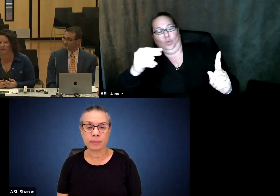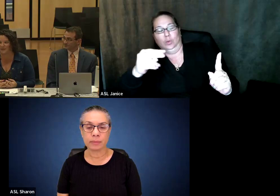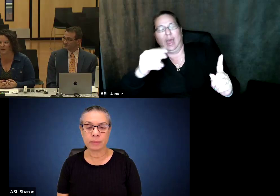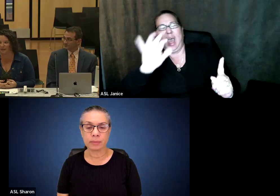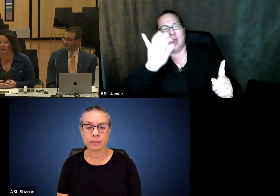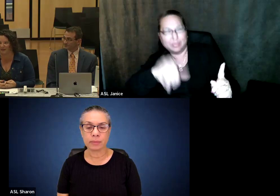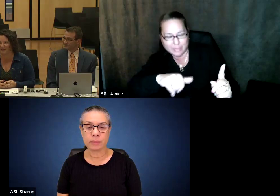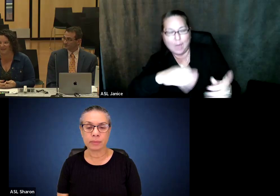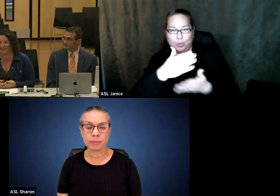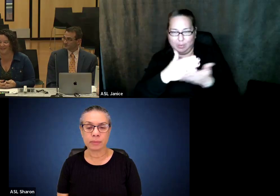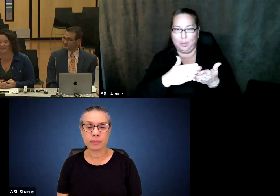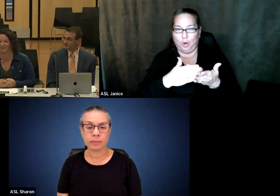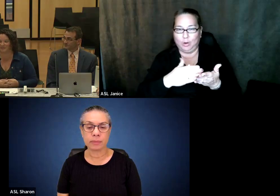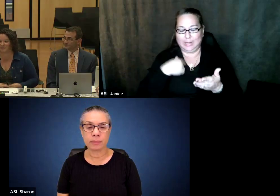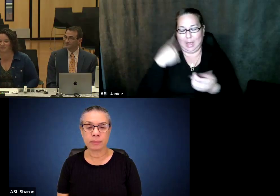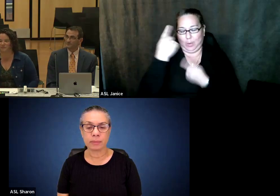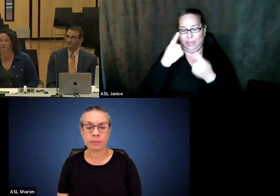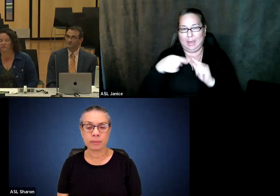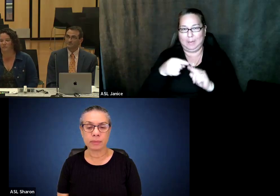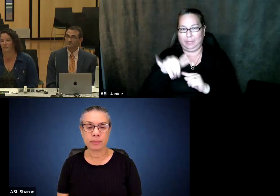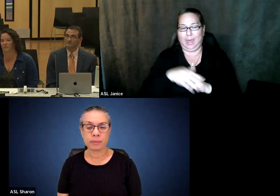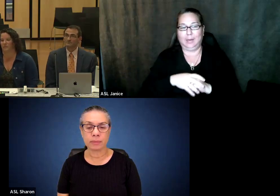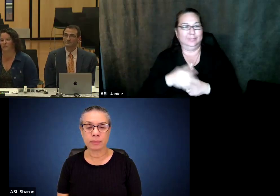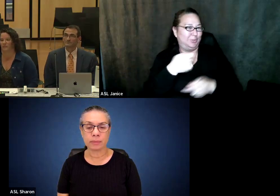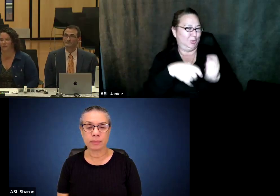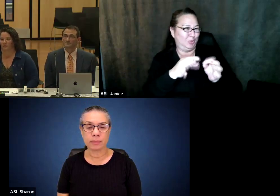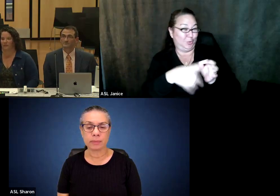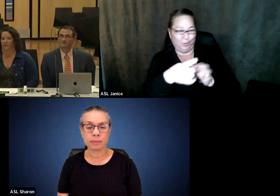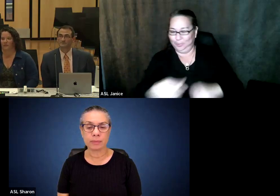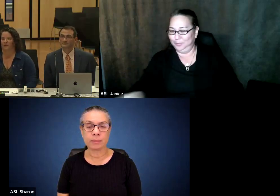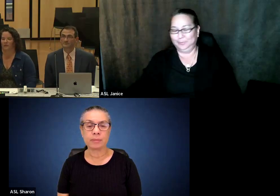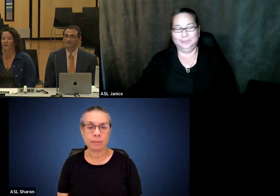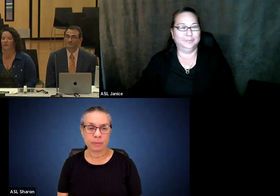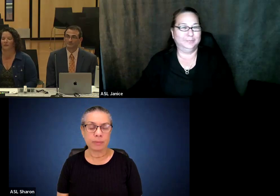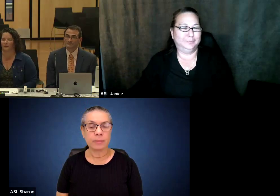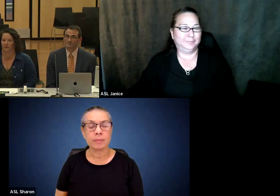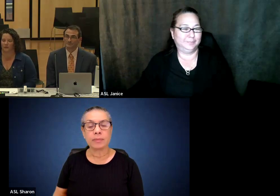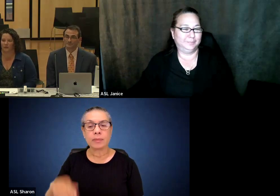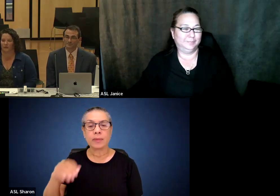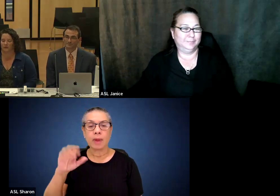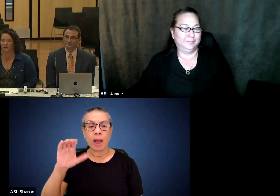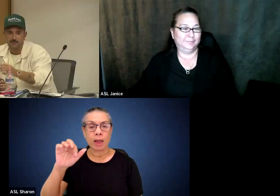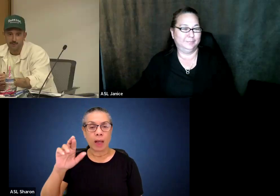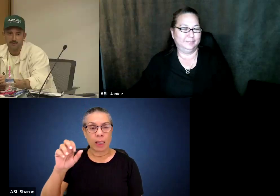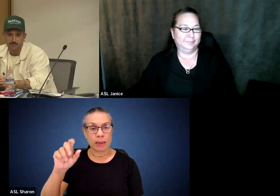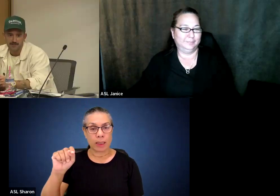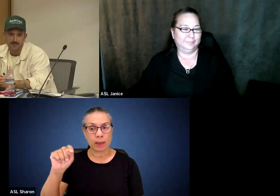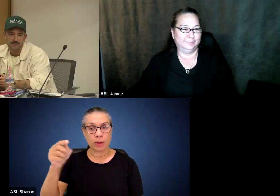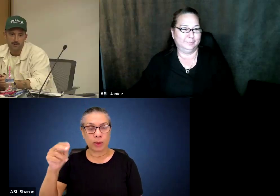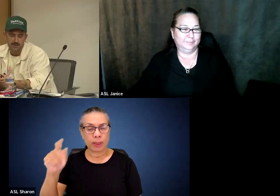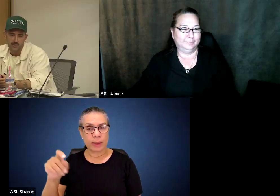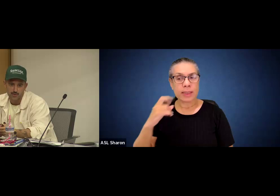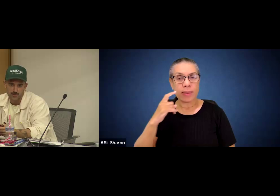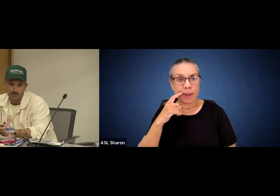that would be a piece that I would think about. Yeah. And then being able to think about human capital differently across the system, right? Like where can we deploy